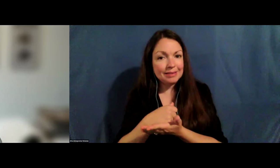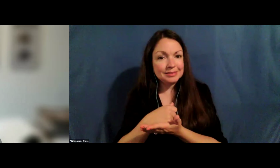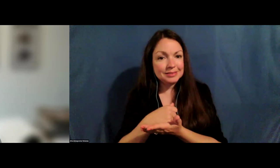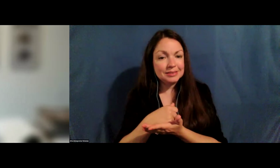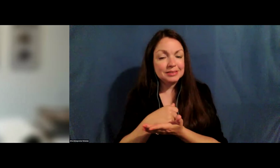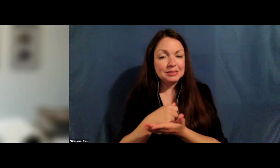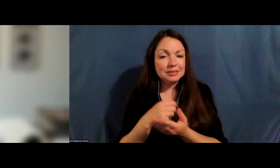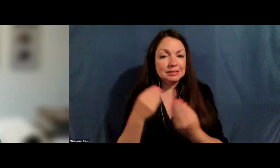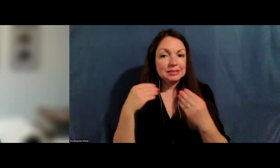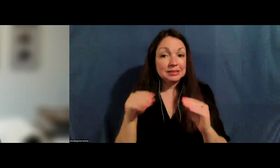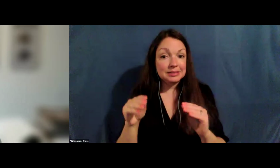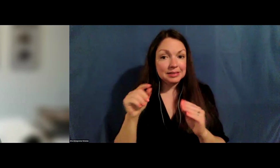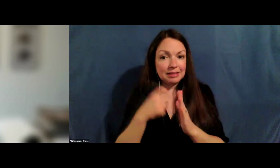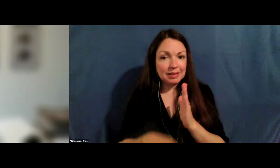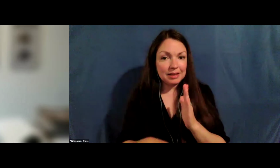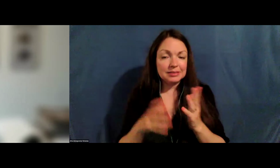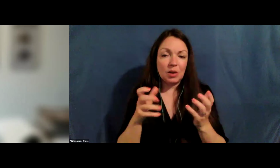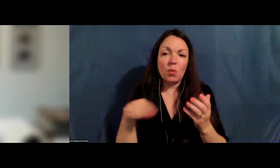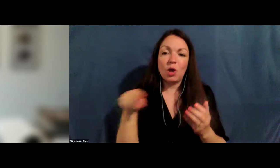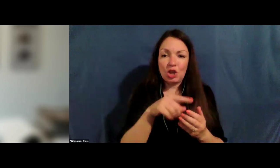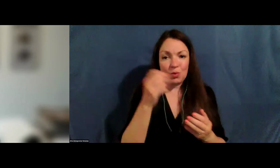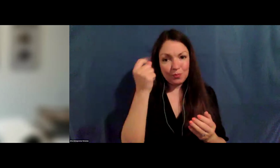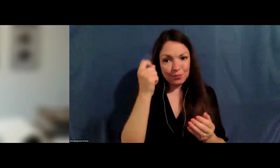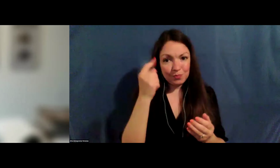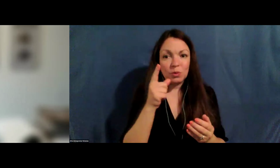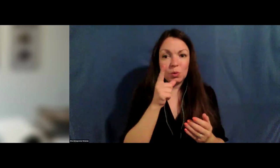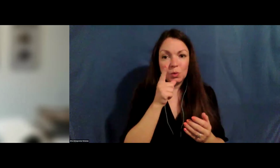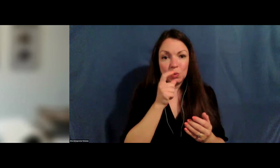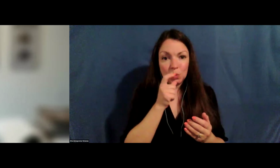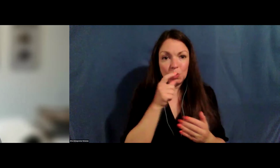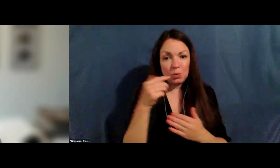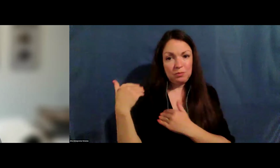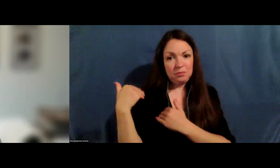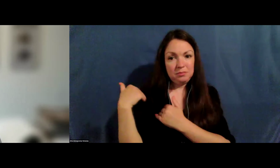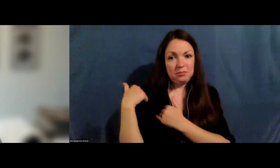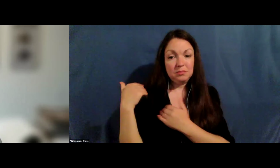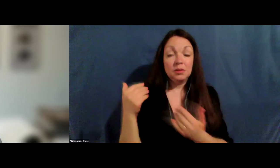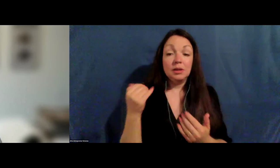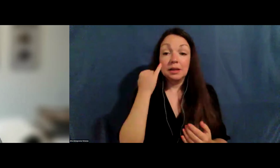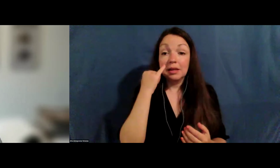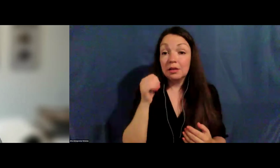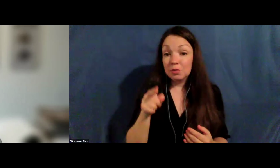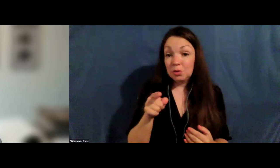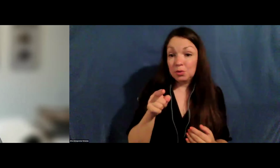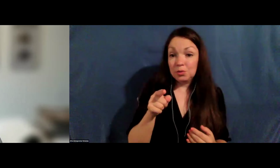feature that I want you all to take away from this presentation. So if you are